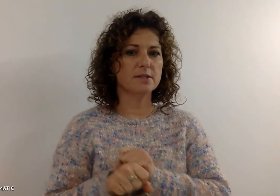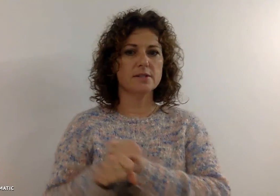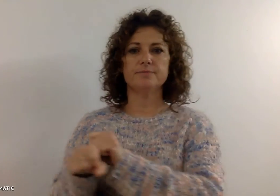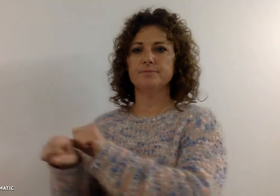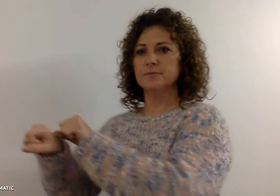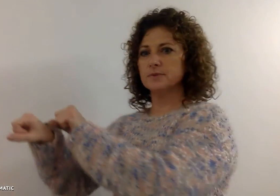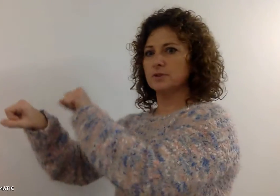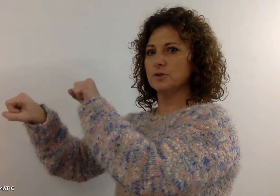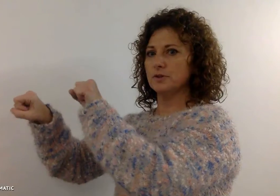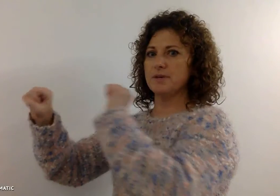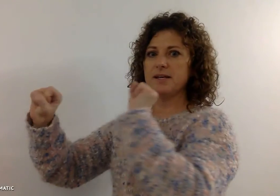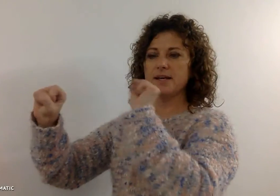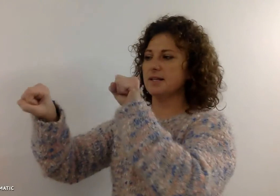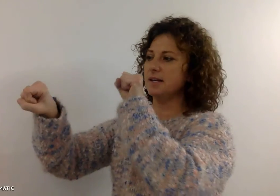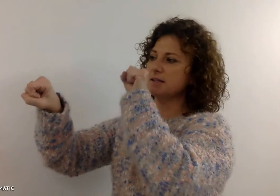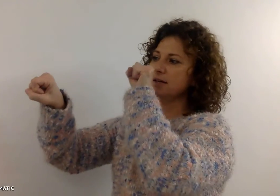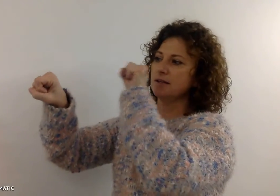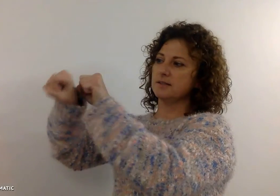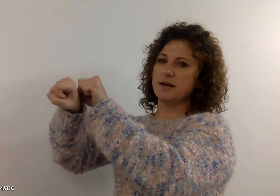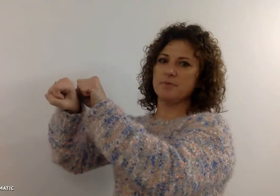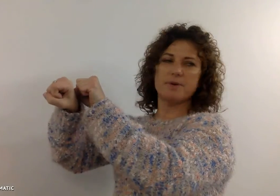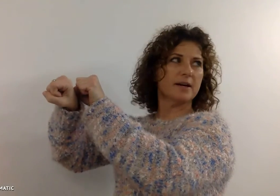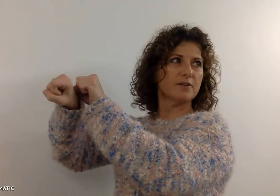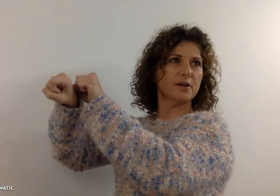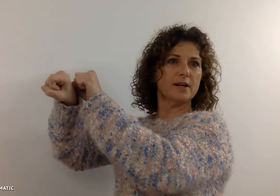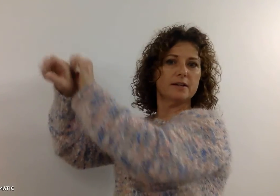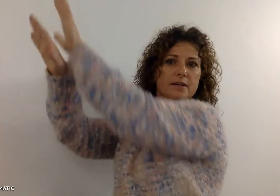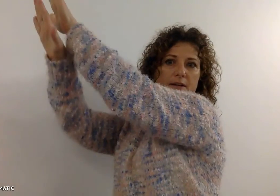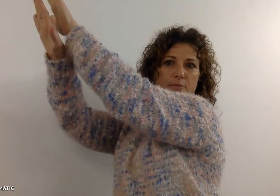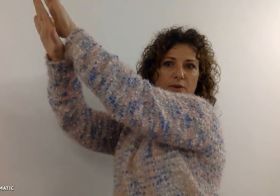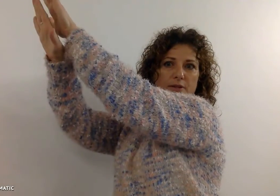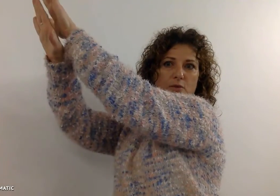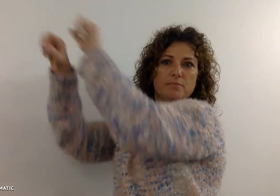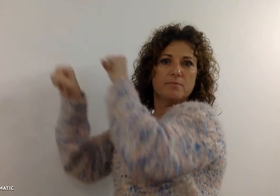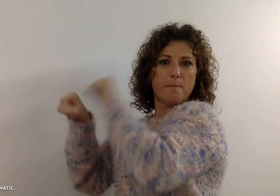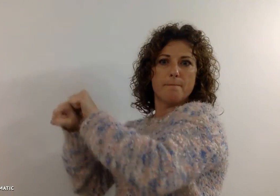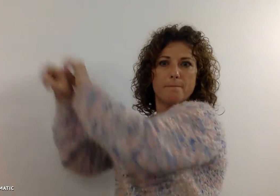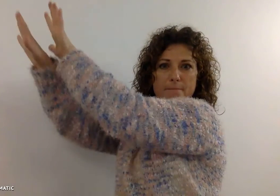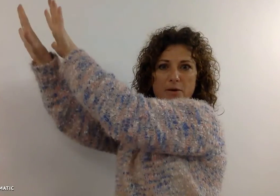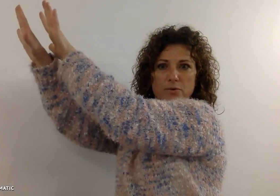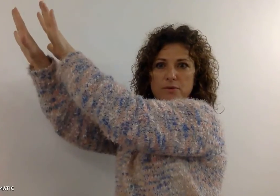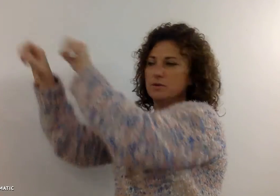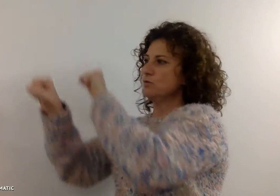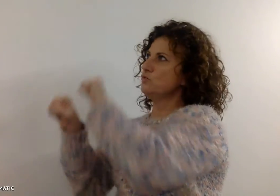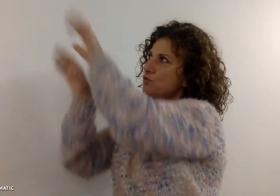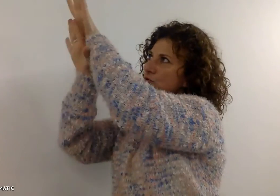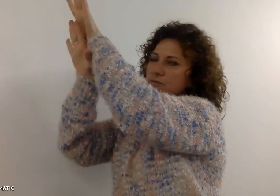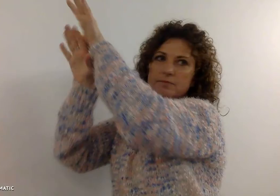Mountains. So you're making S hands, tap the back of your hand, and then both hands go up. Mountain.